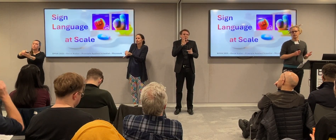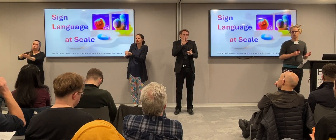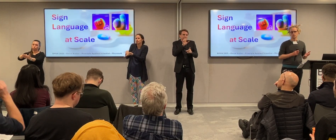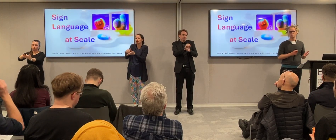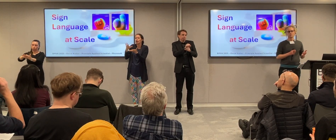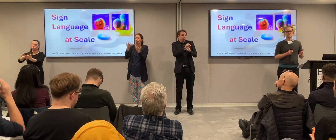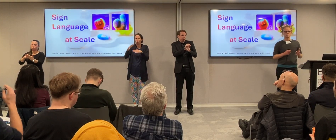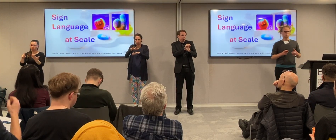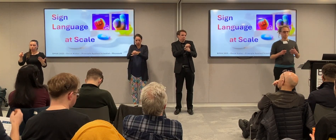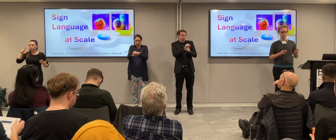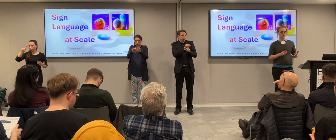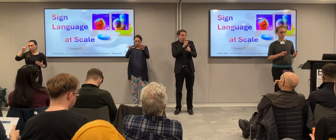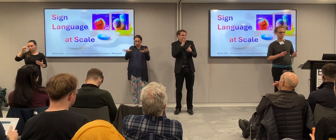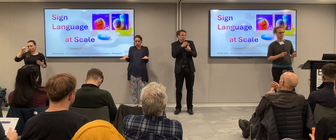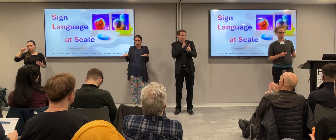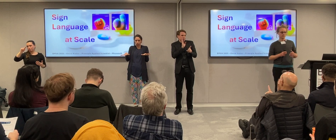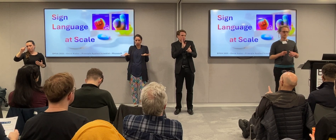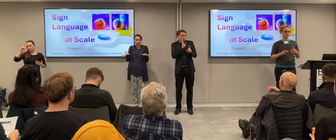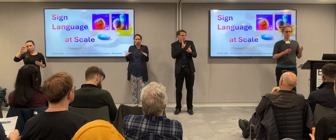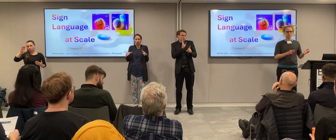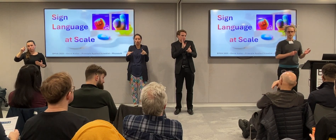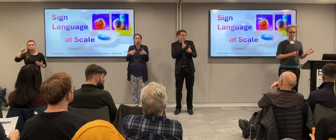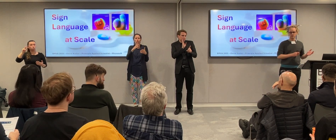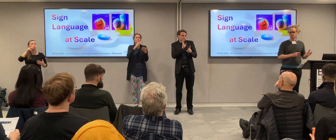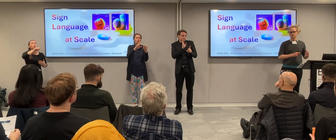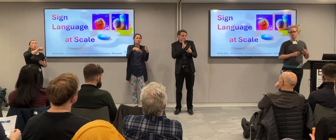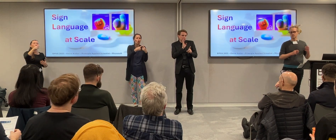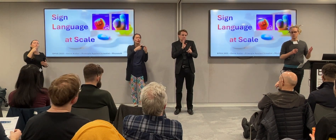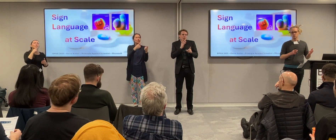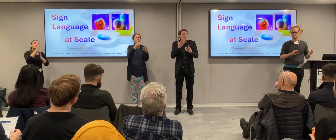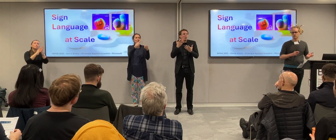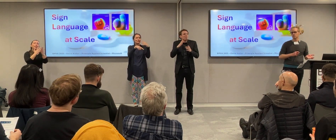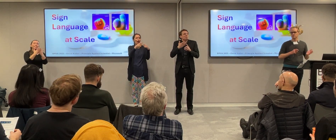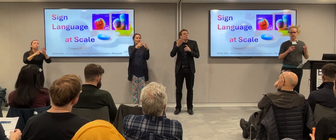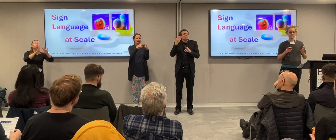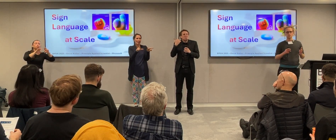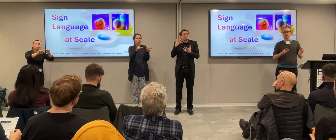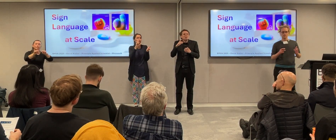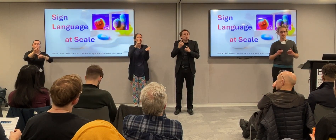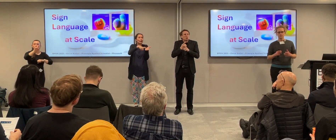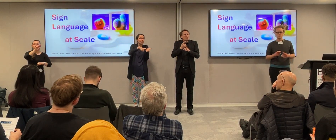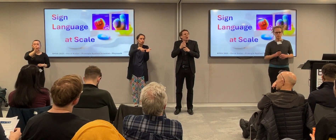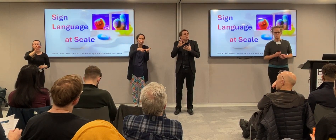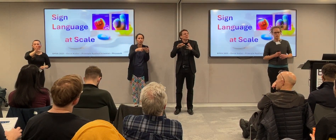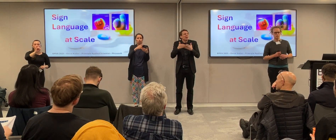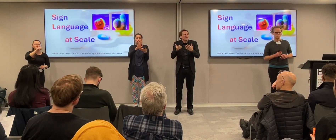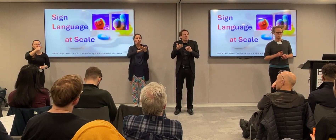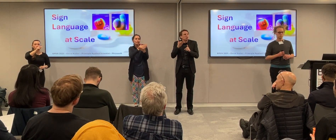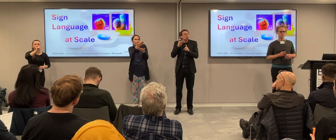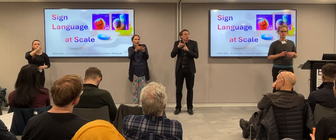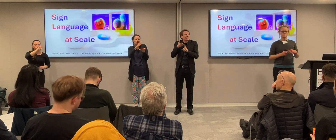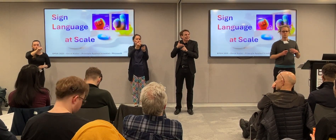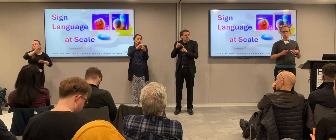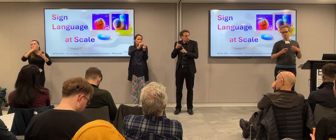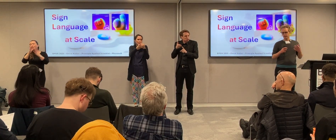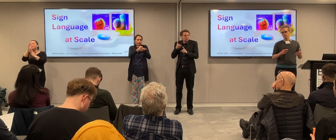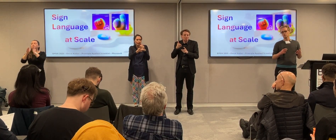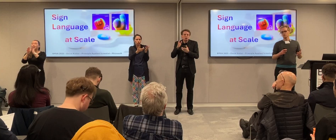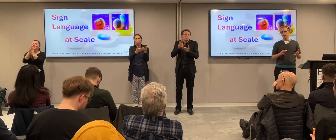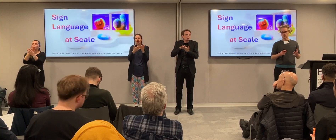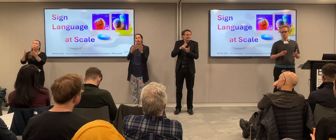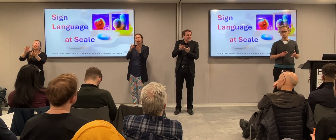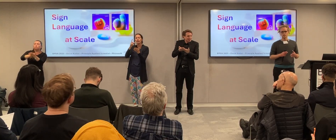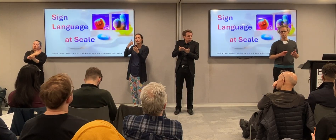distinguish that from what we've heard today, like sign language recognition in the older times, sign language translation. So sign